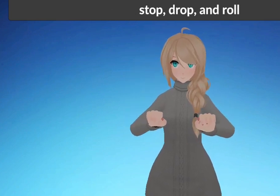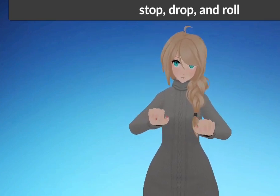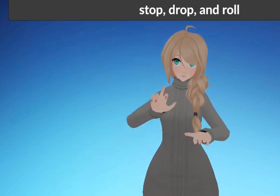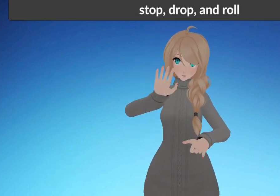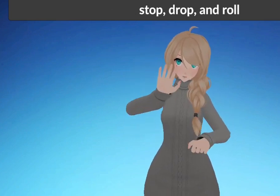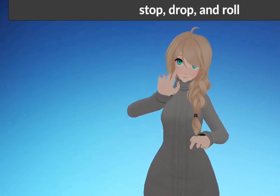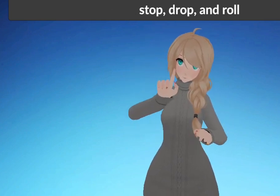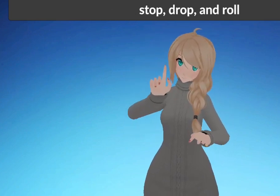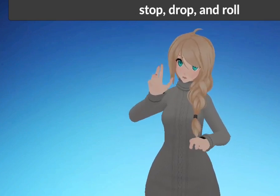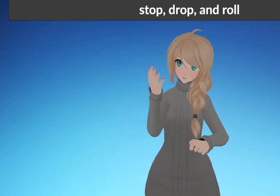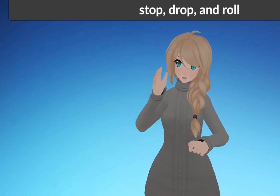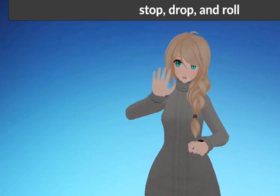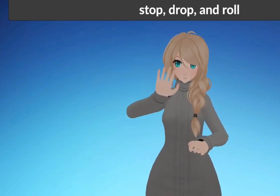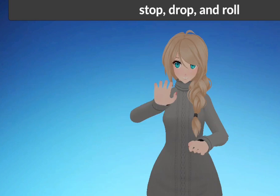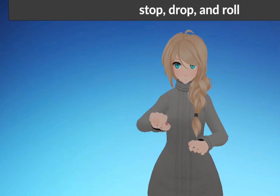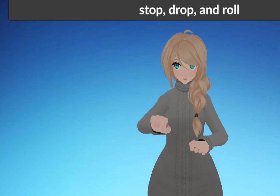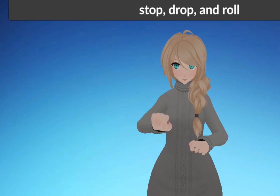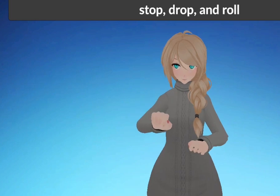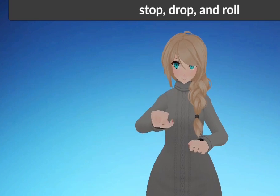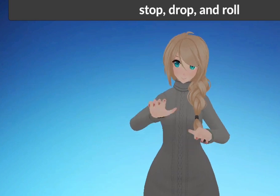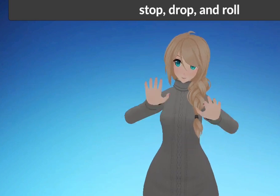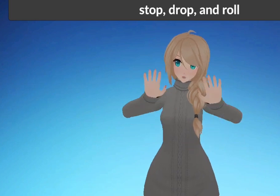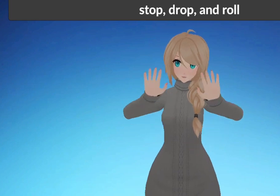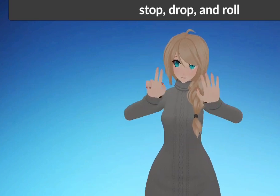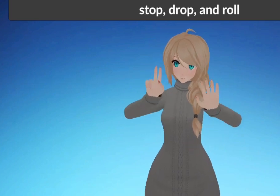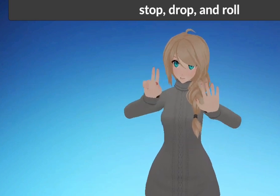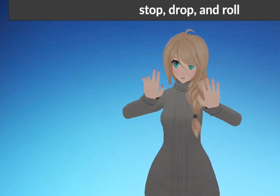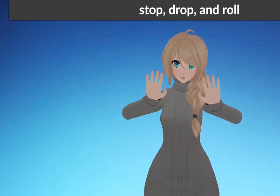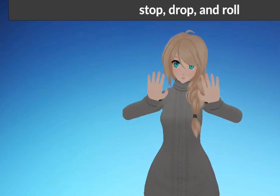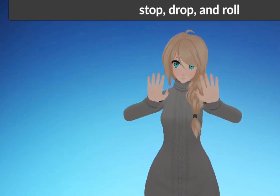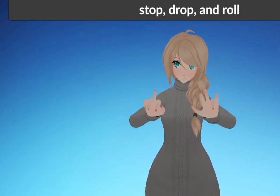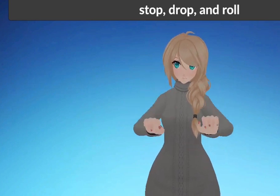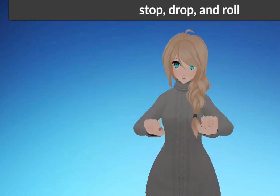So do one hand, stop, or two hand, stop.